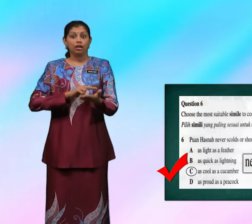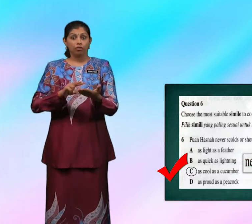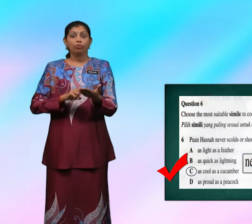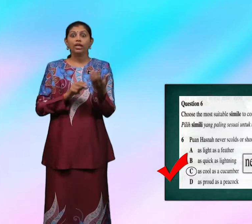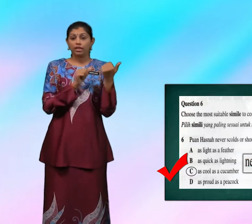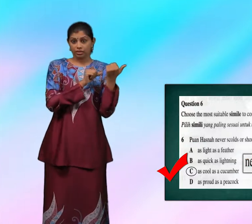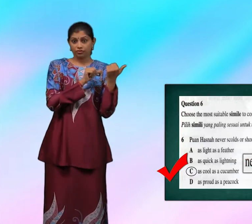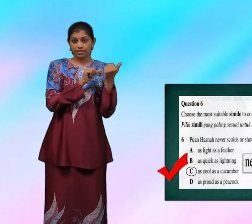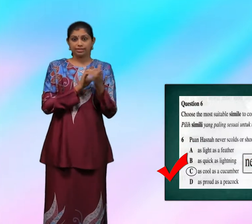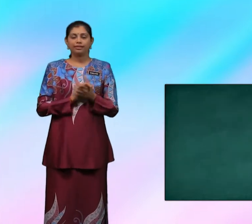Read this first.